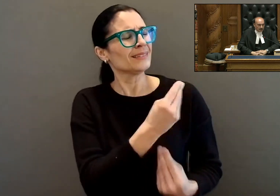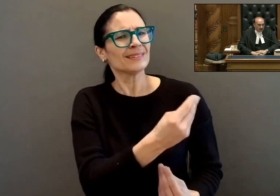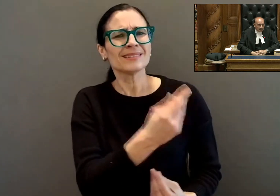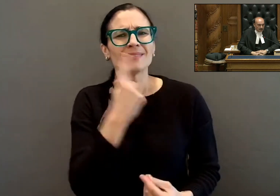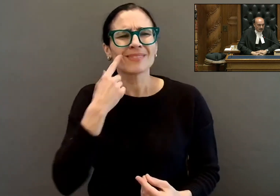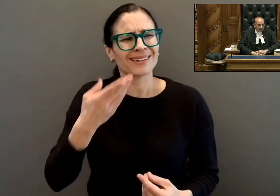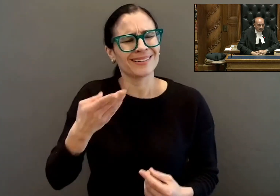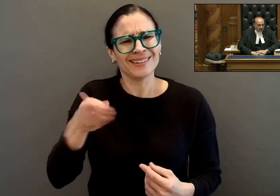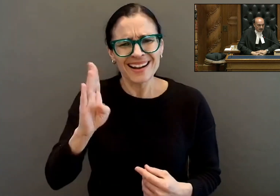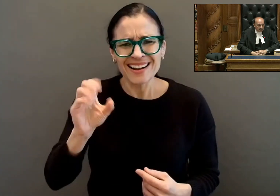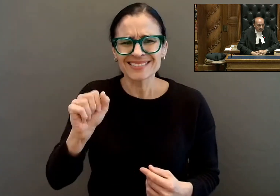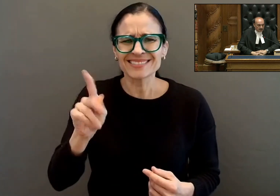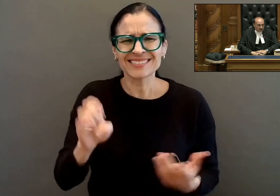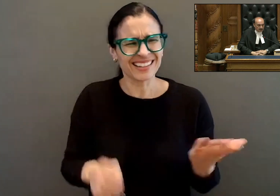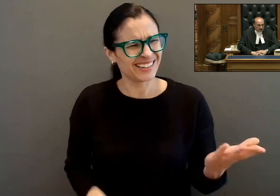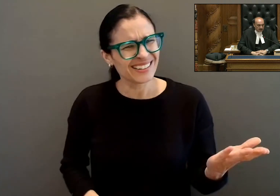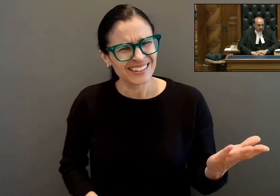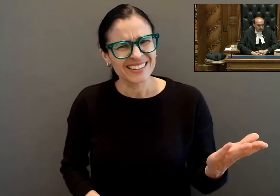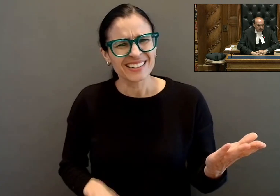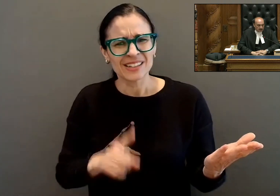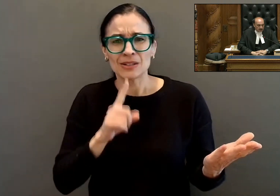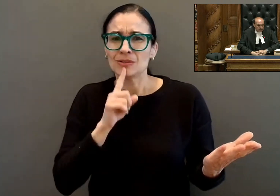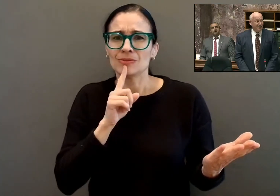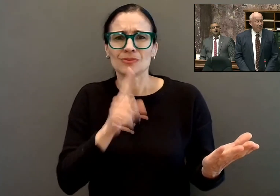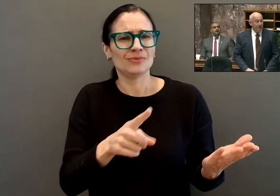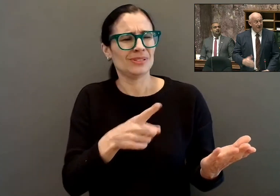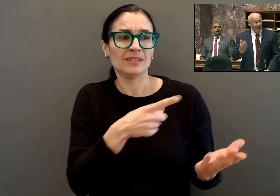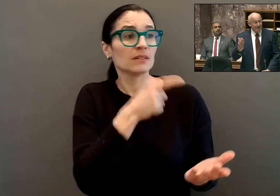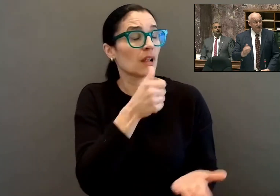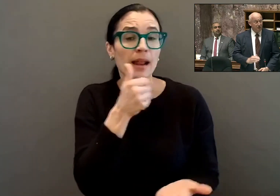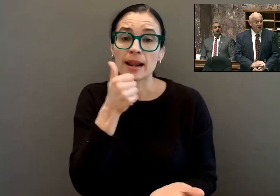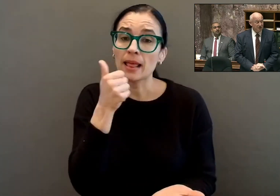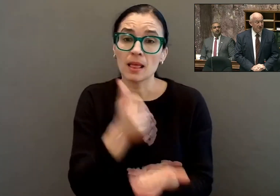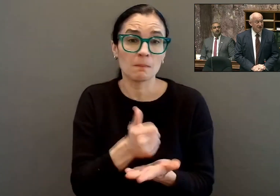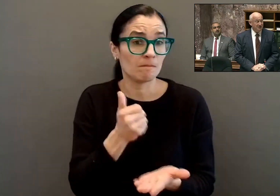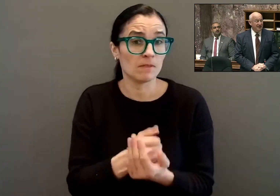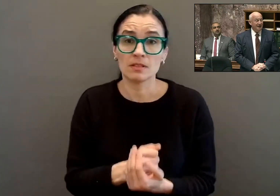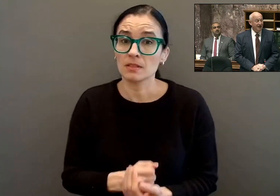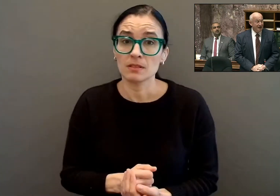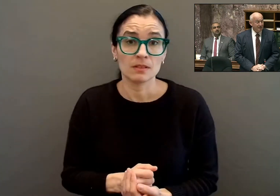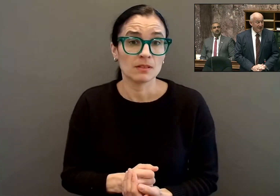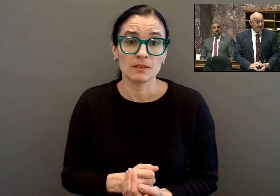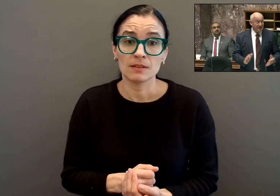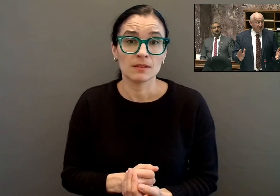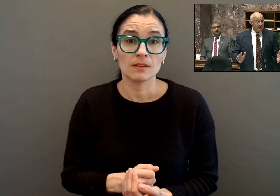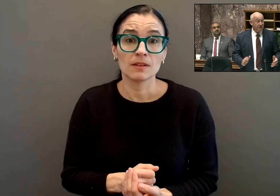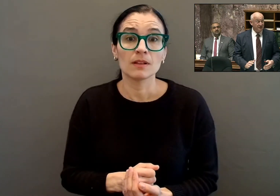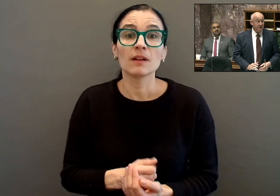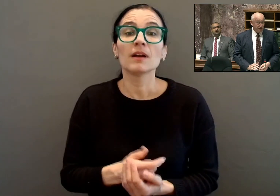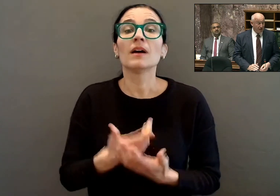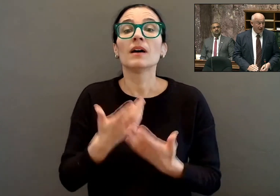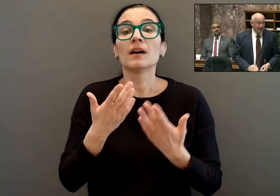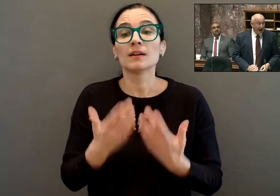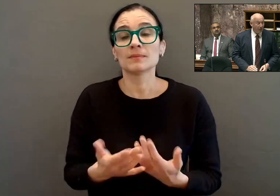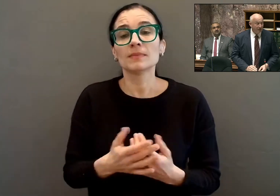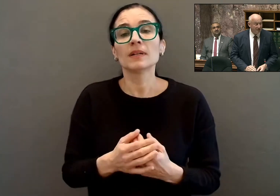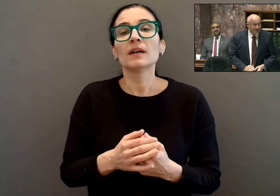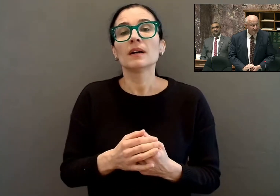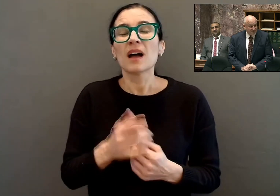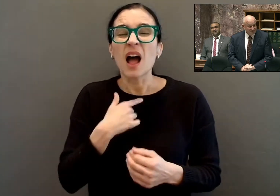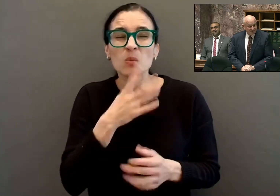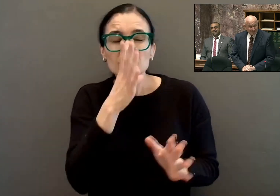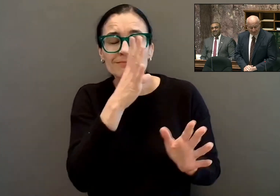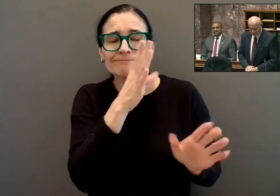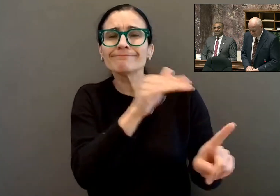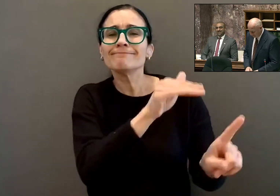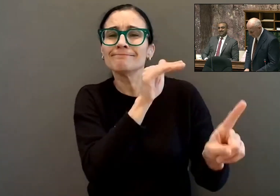control. It's okay, Honourable Speaker. I will remind him of the words, which is the BC Conservatives are falling down.